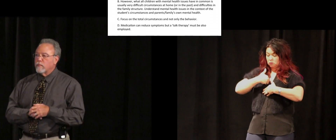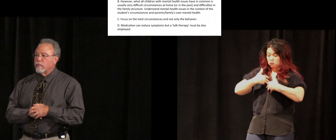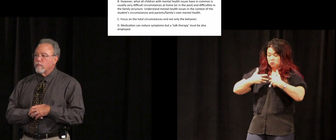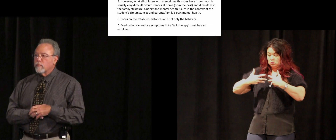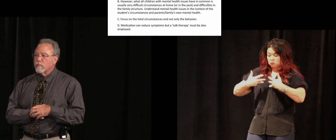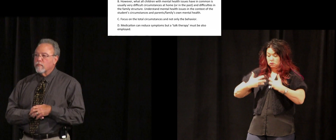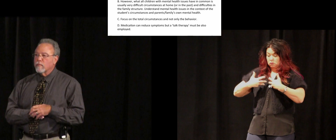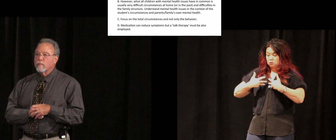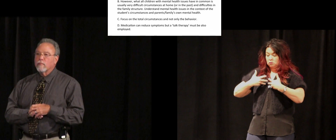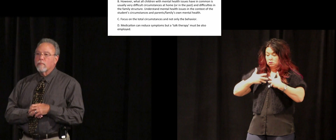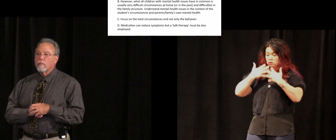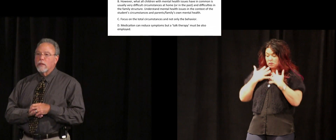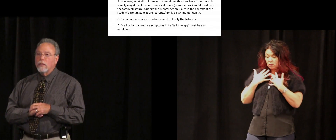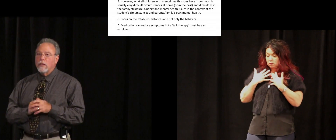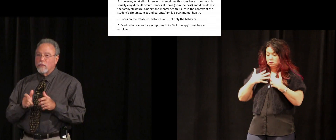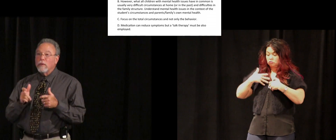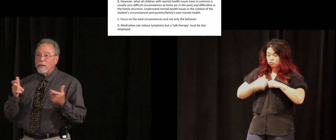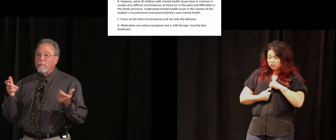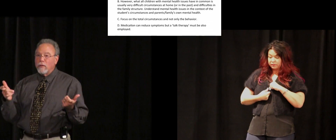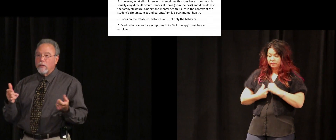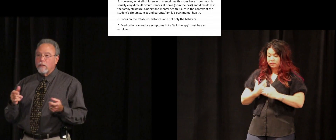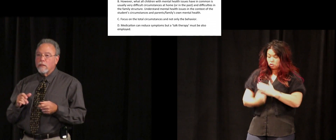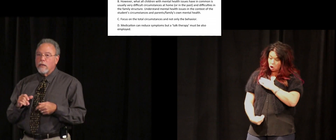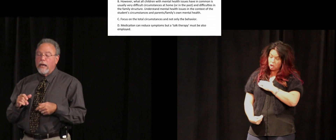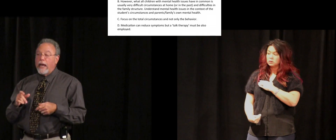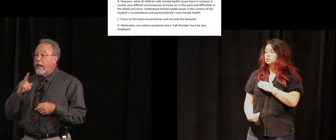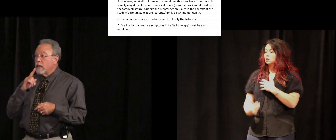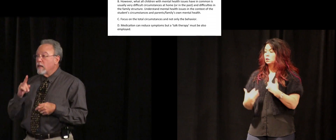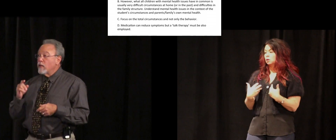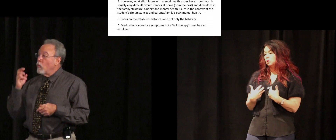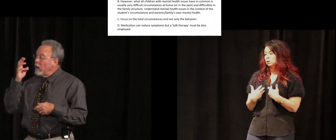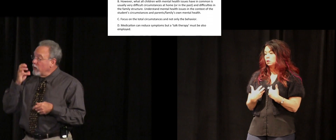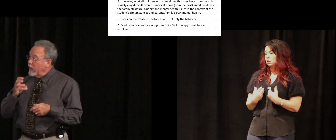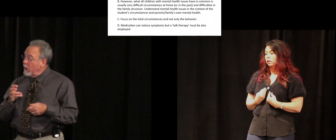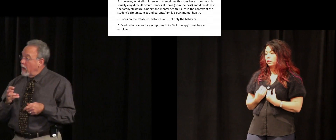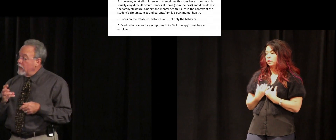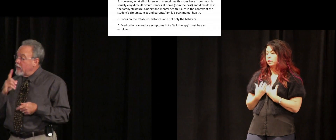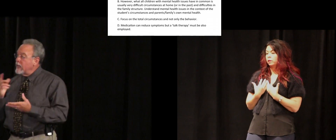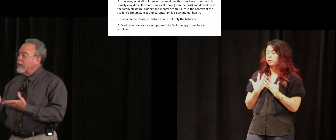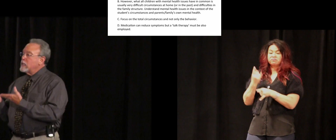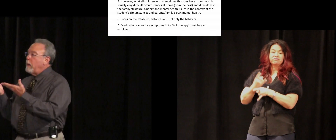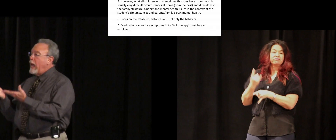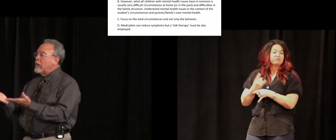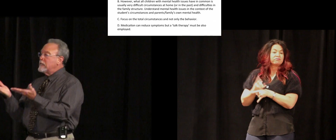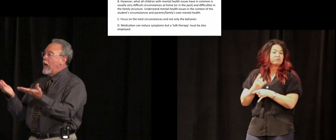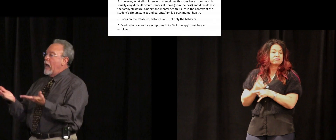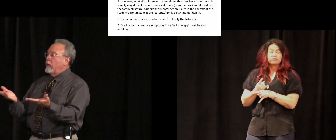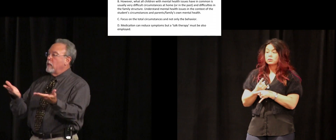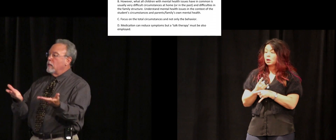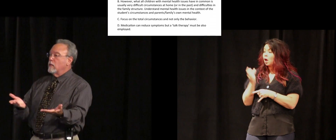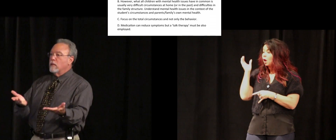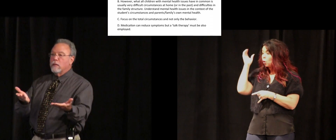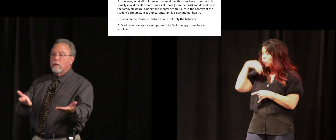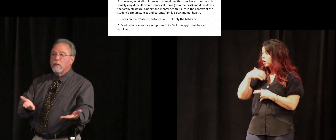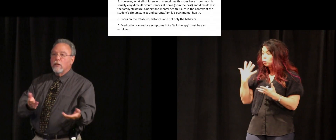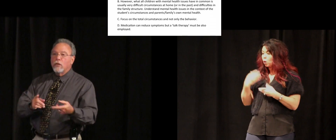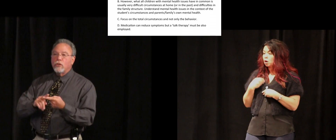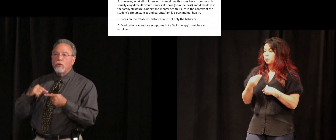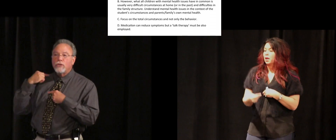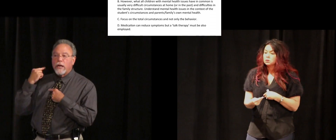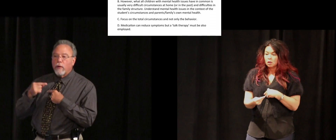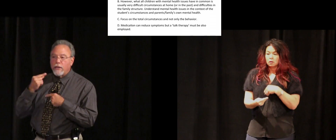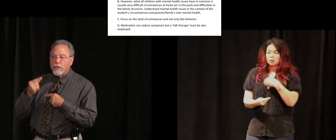can't suppress it. You can't turn it off. Medication will. And then you get the double challenge of, okay, now